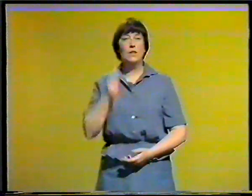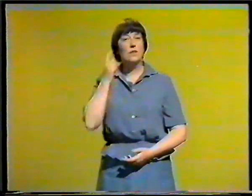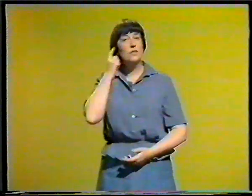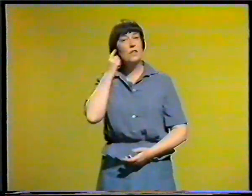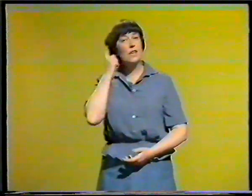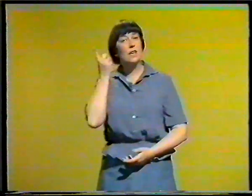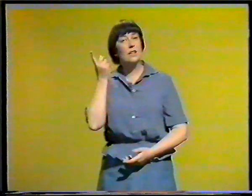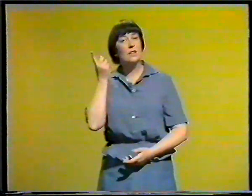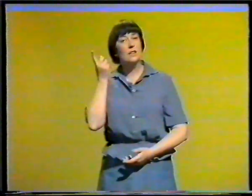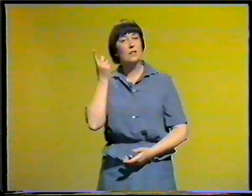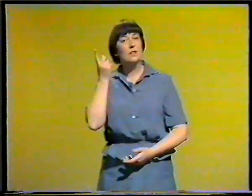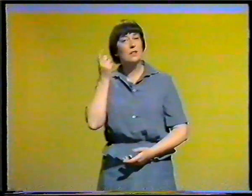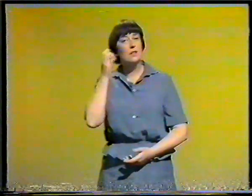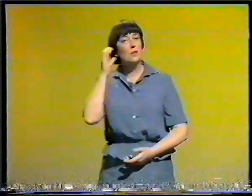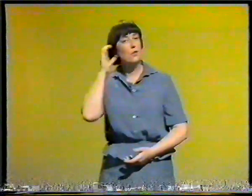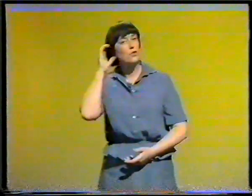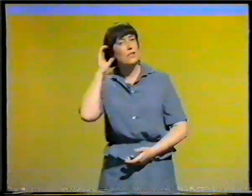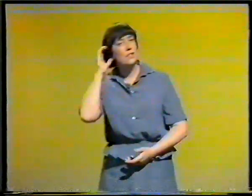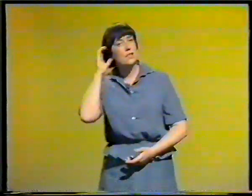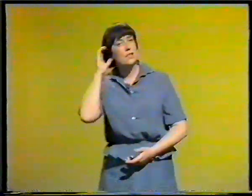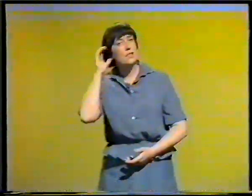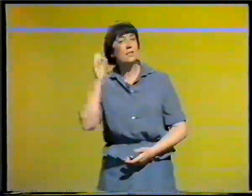To hear or to listen.